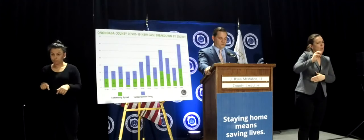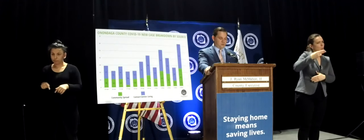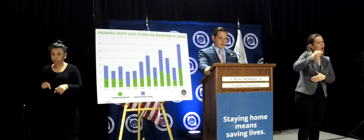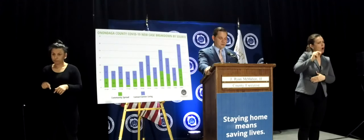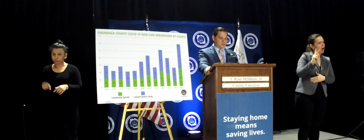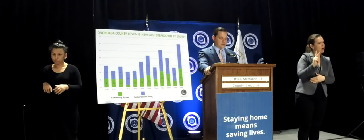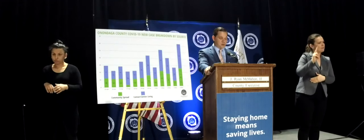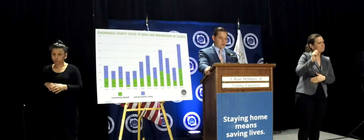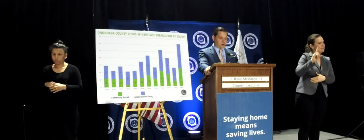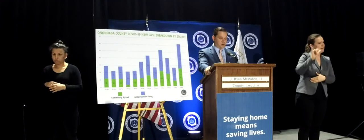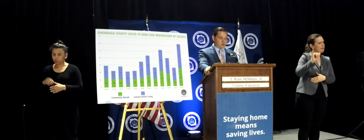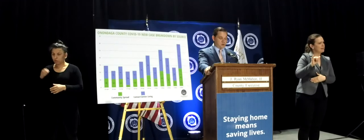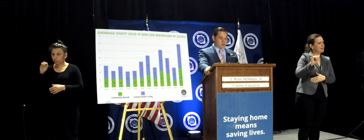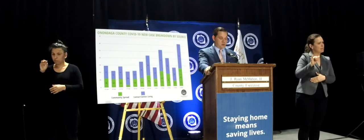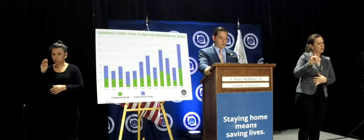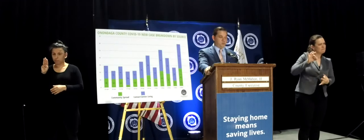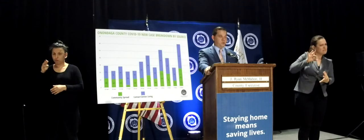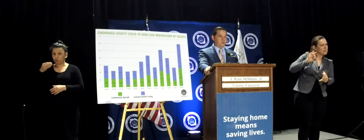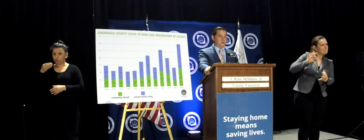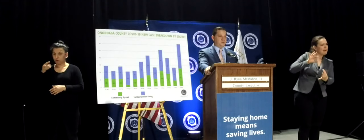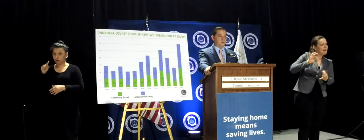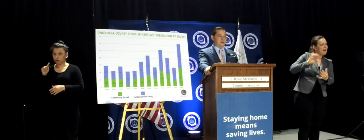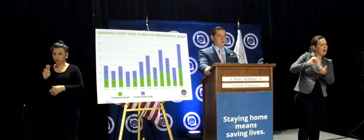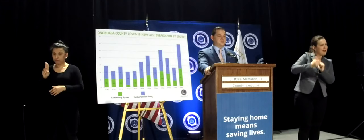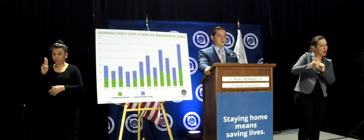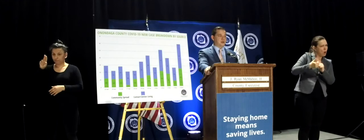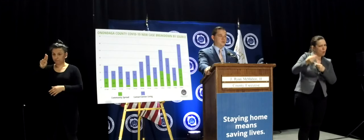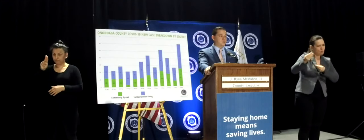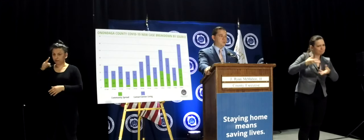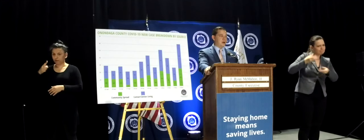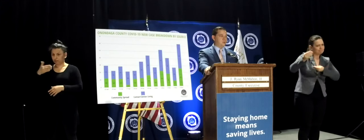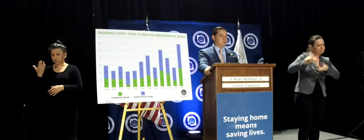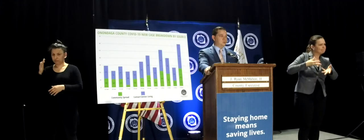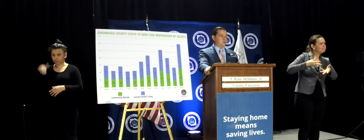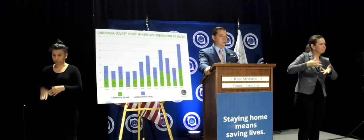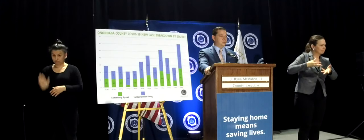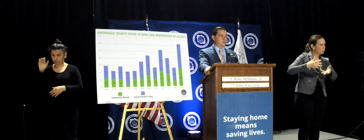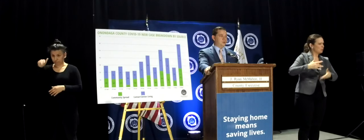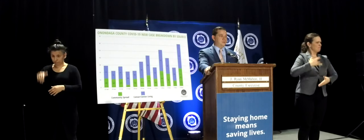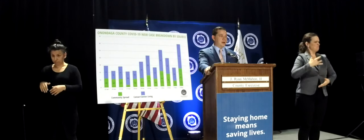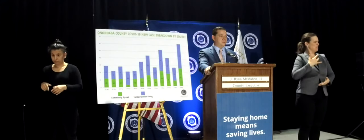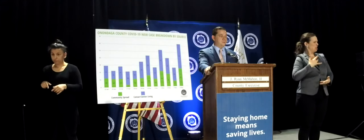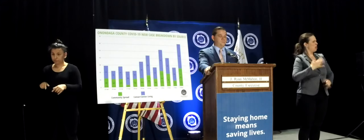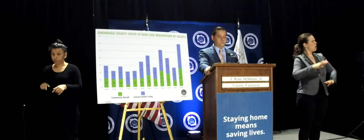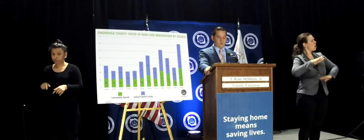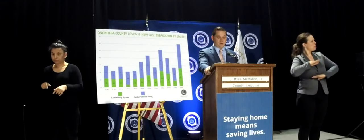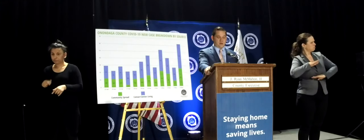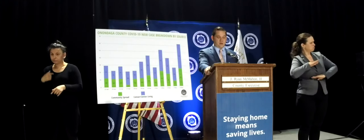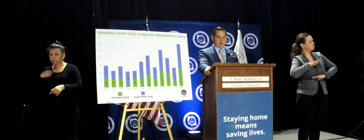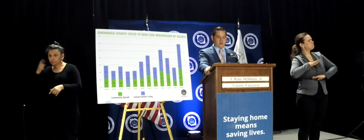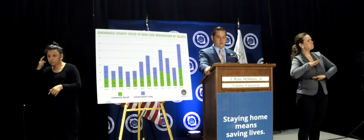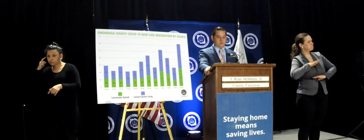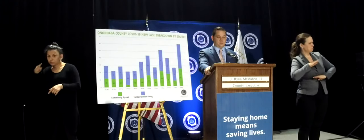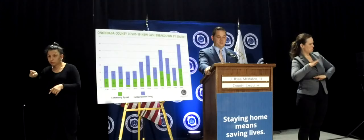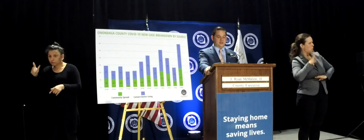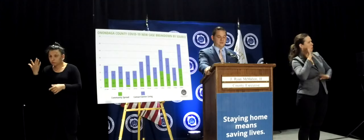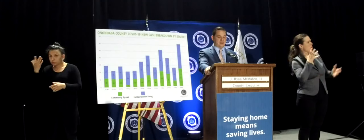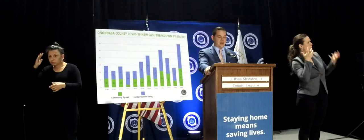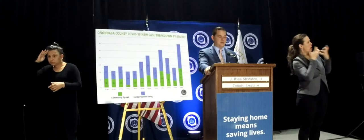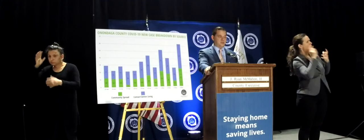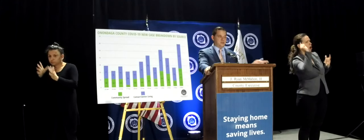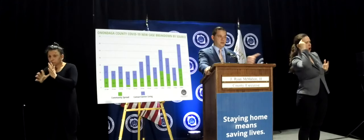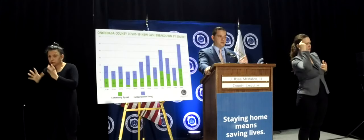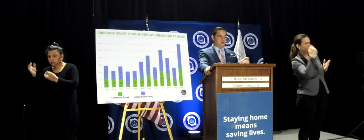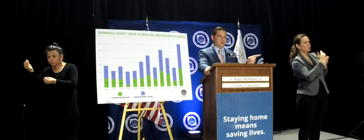More and more feedback with the state of New York. We believe the metrics that the governor has put out, we have met. And with the